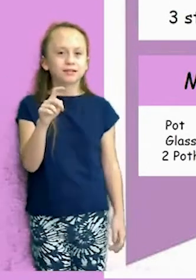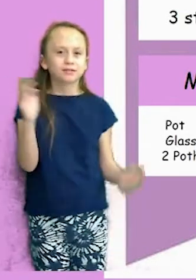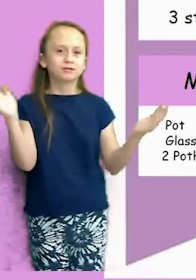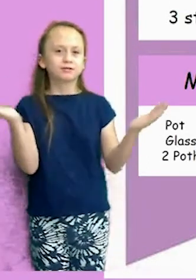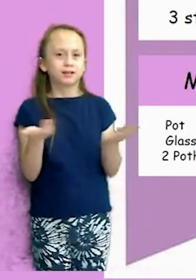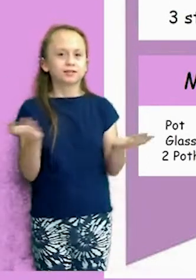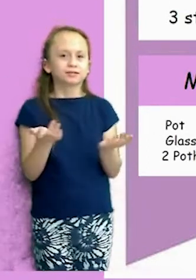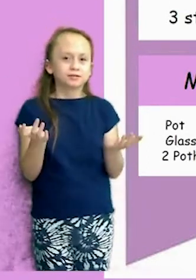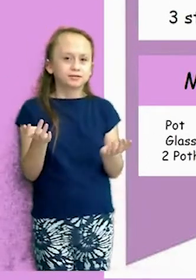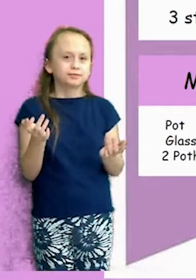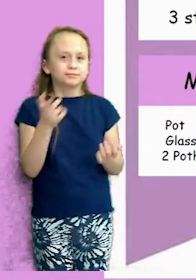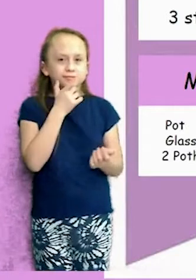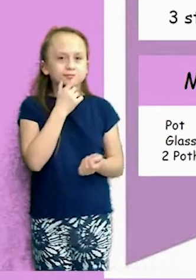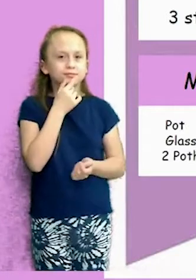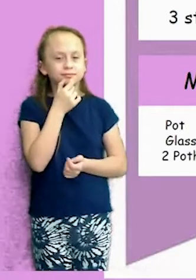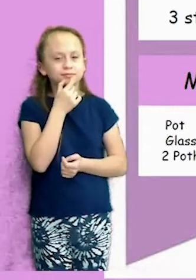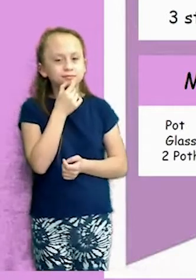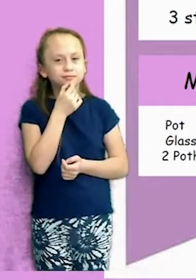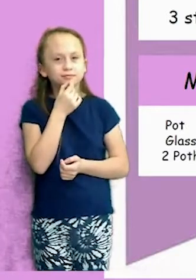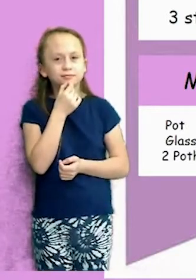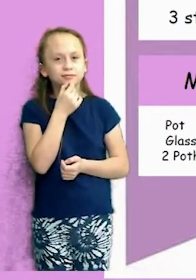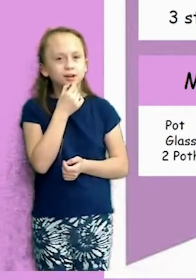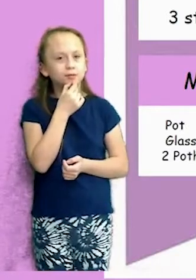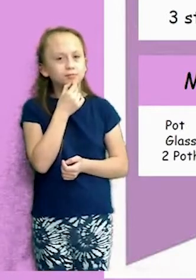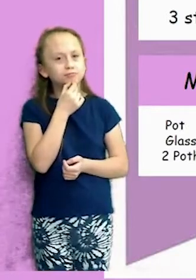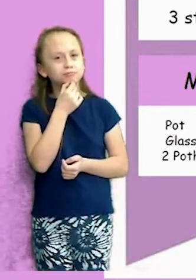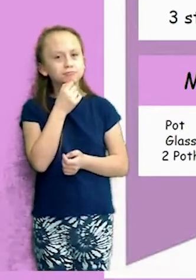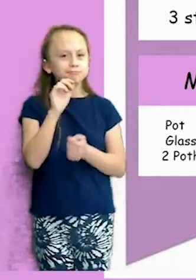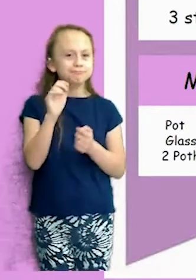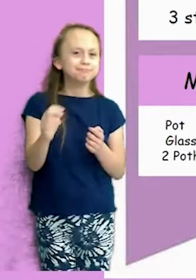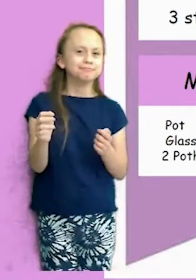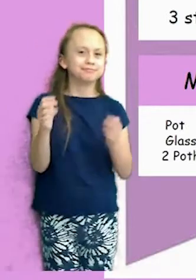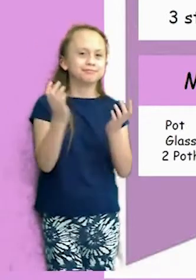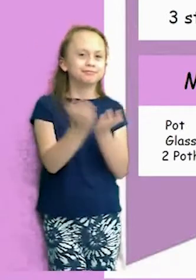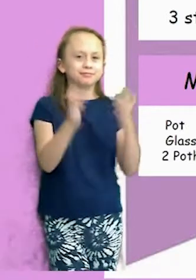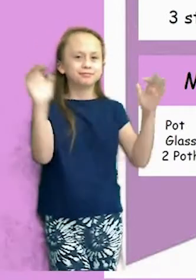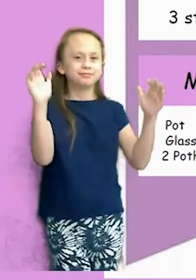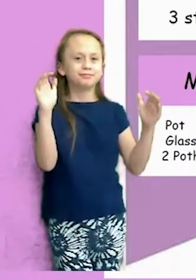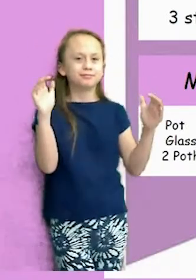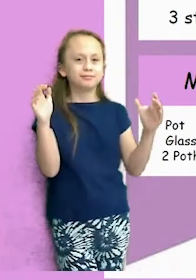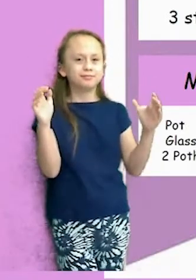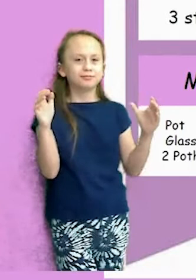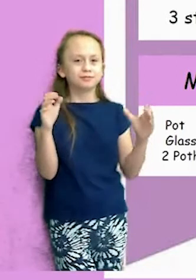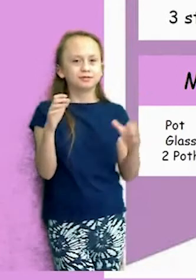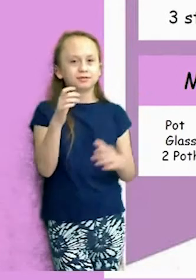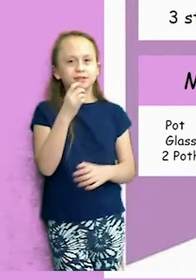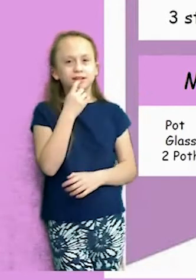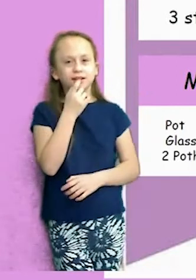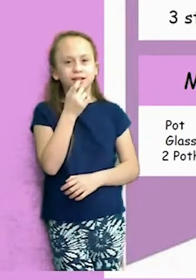What are the materials we would need? Here is our list. A